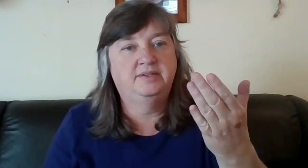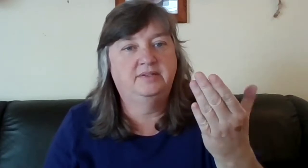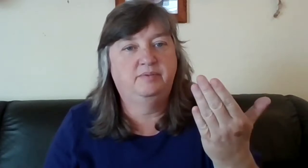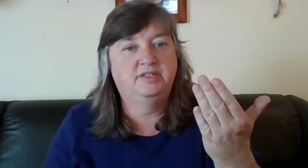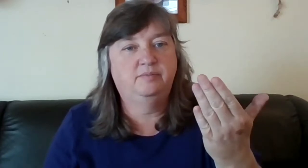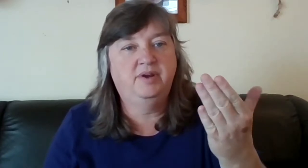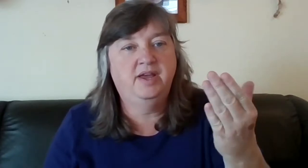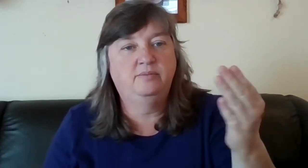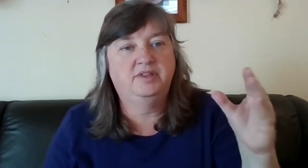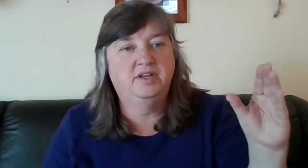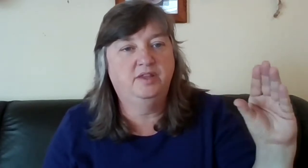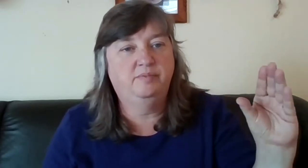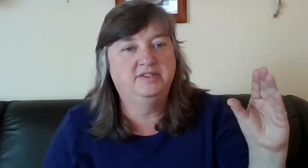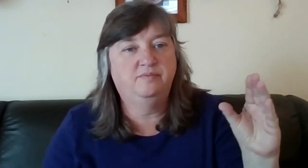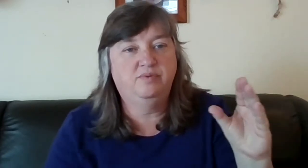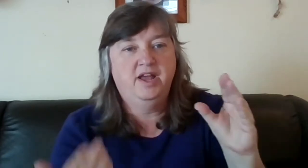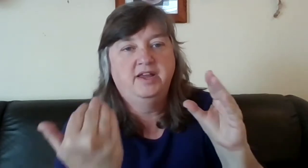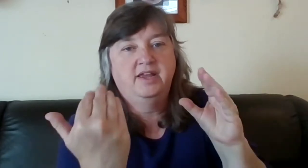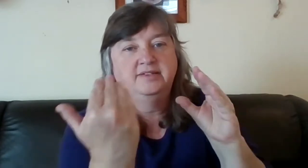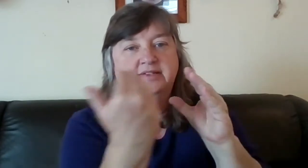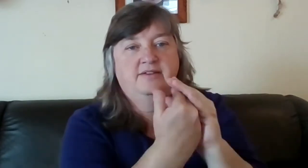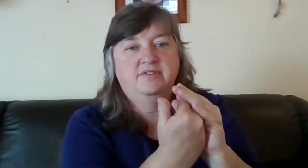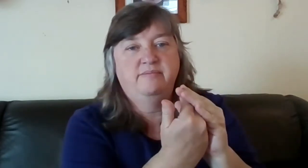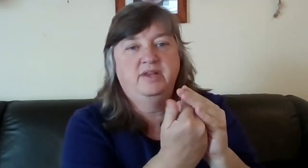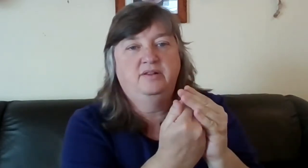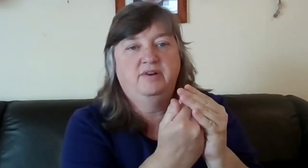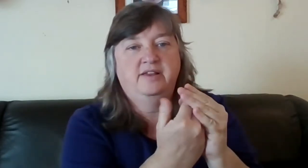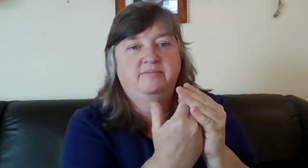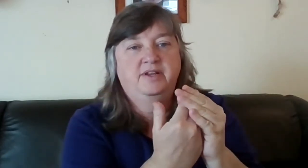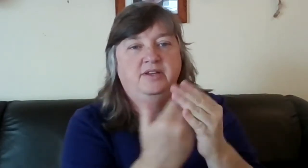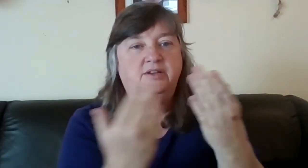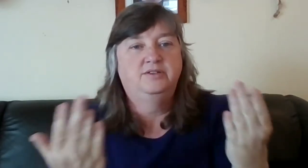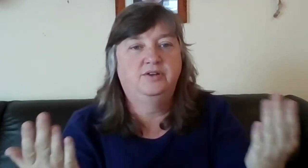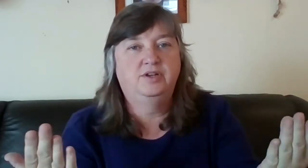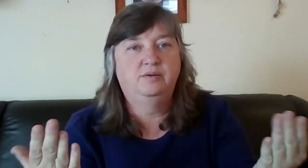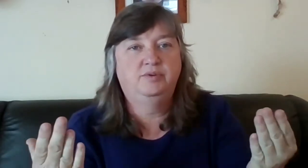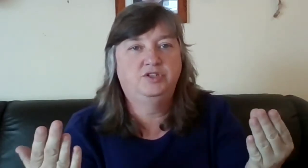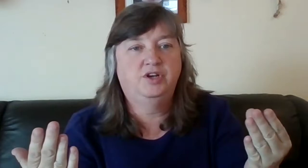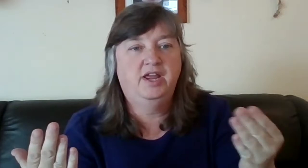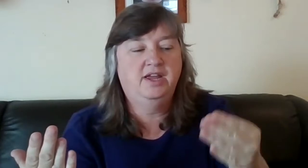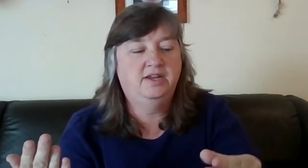is a piece of bread with another piece of bread and stuff in the middle, right? So you're going to put your